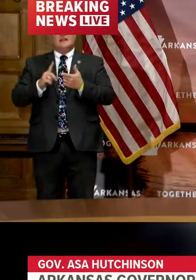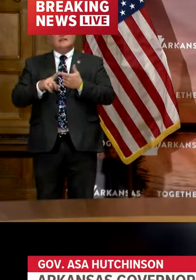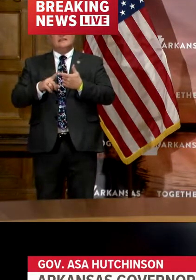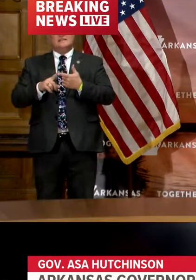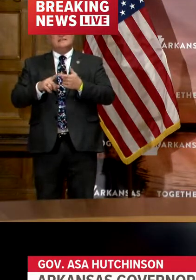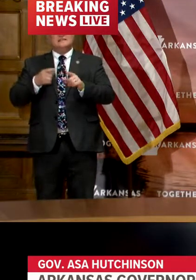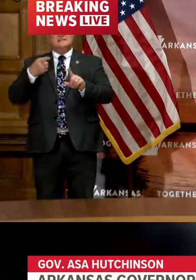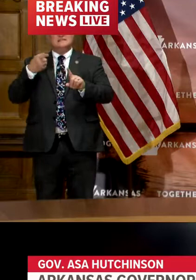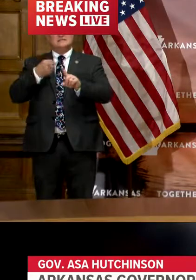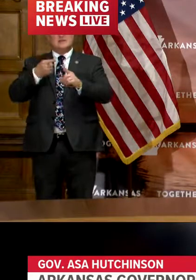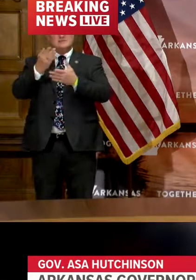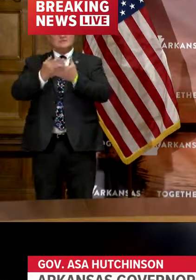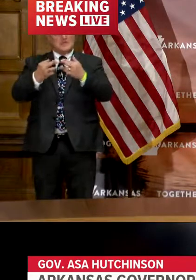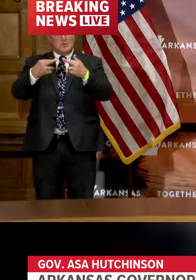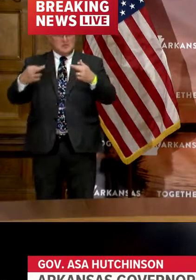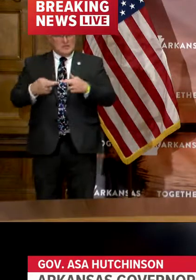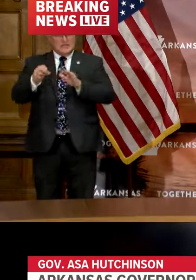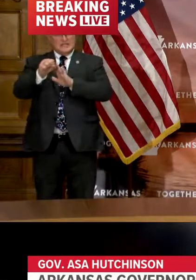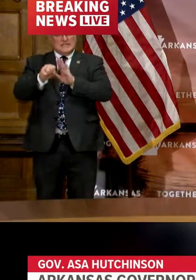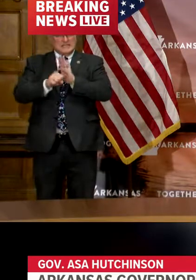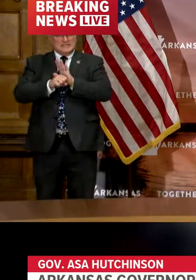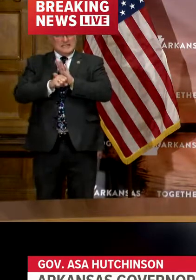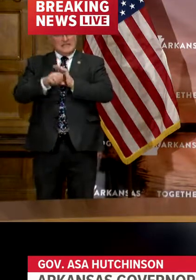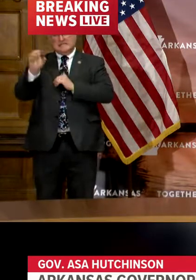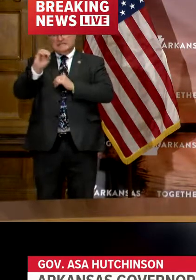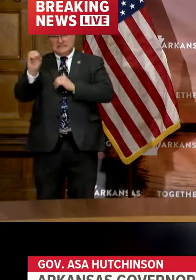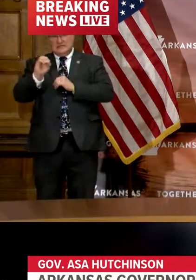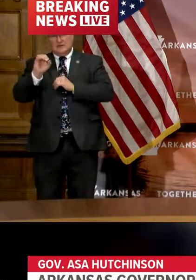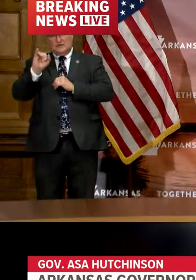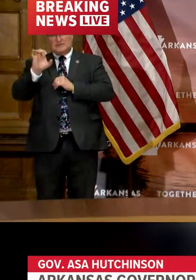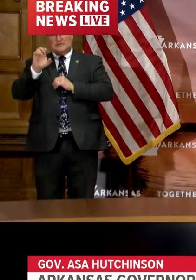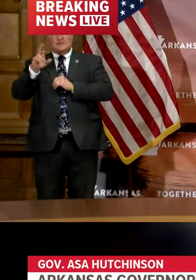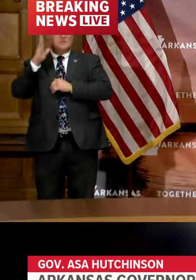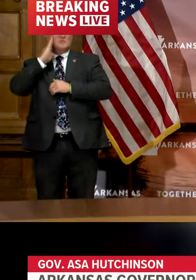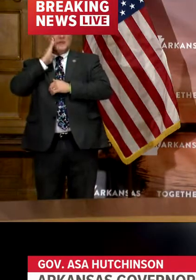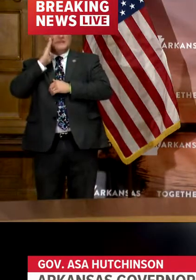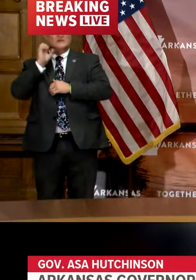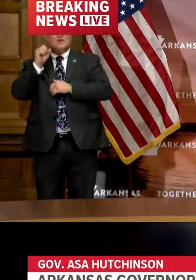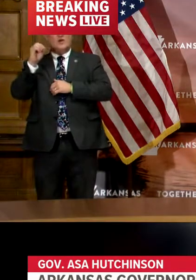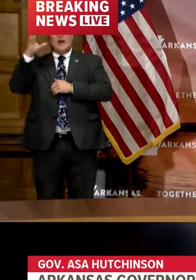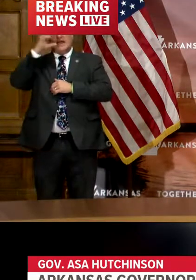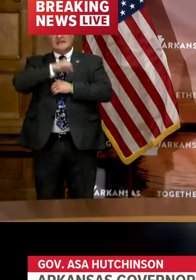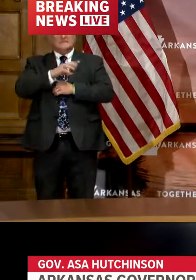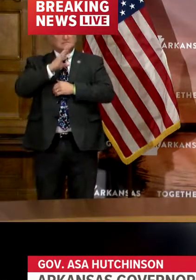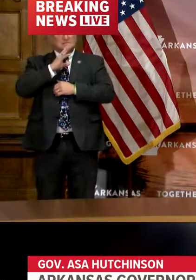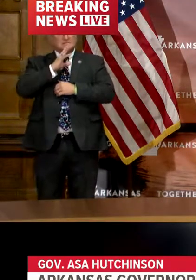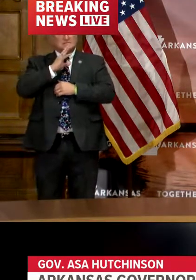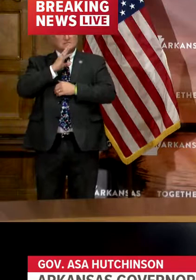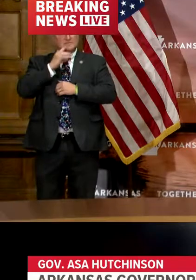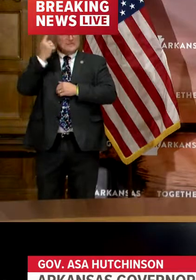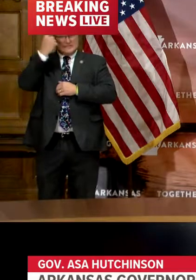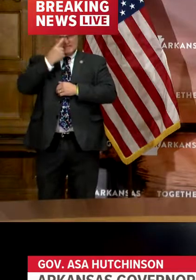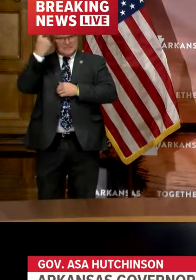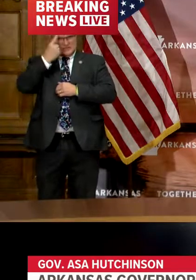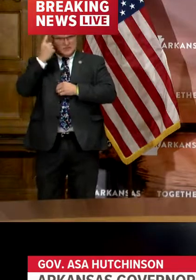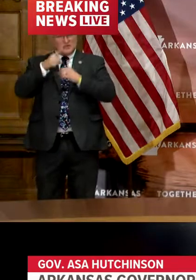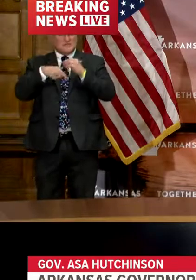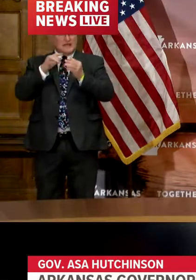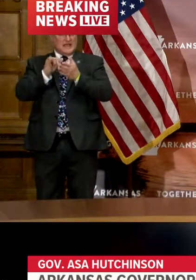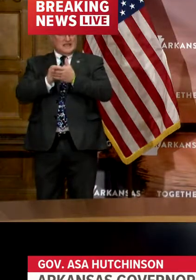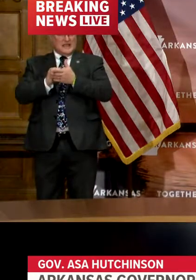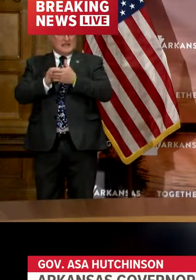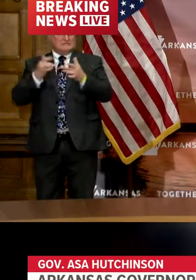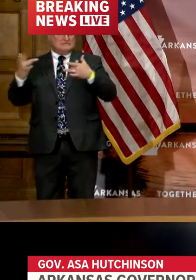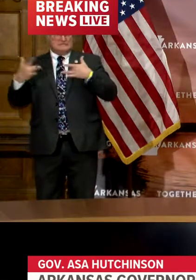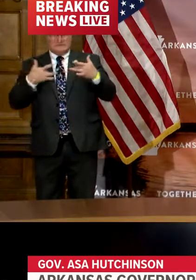certain points, some regions in the state have had 0 ICU beds available at all. So I guess, could you speak to, do you have any sort of concerns about that, or are